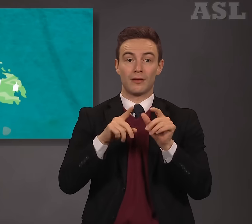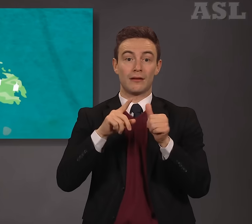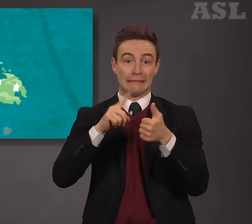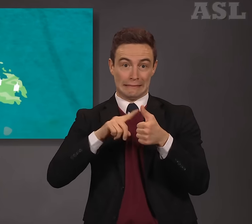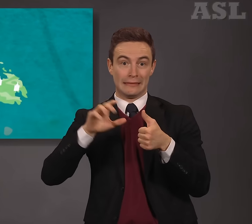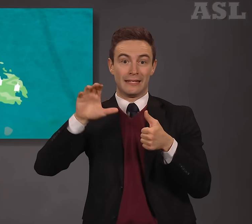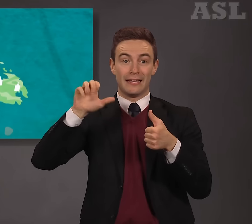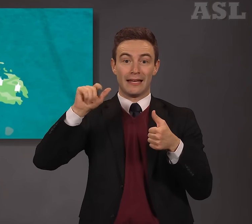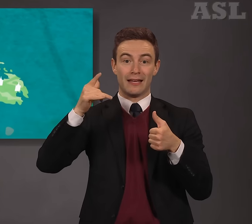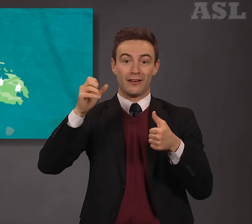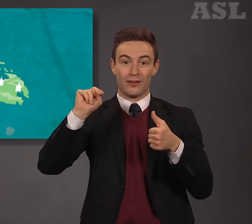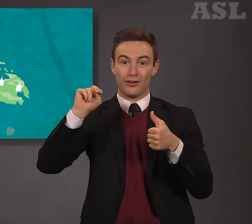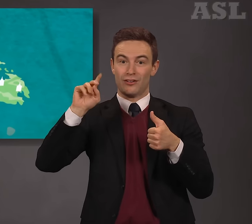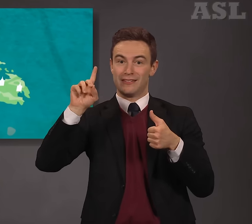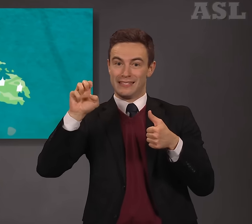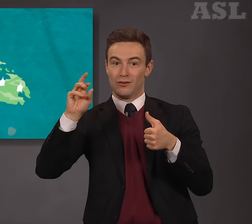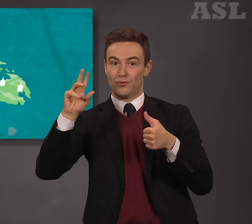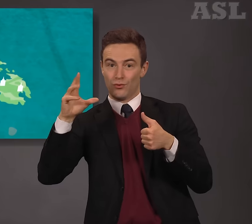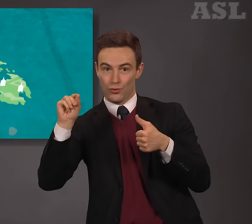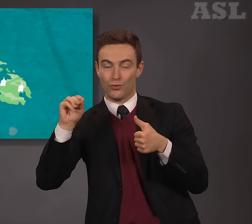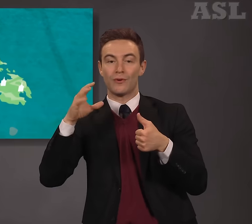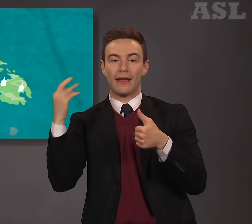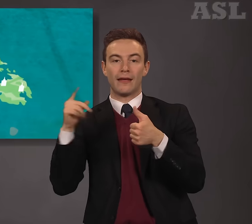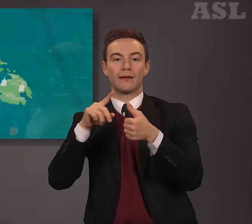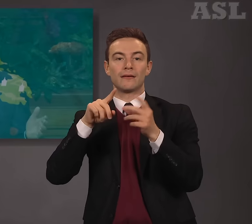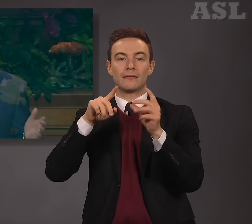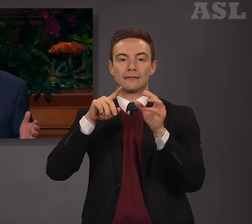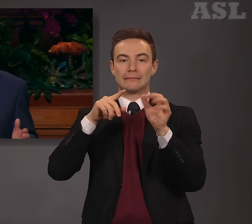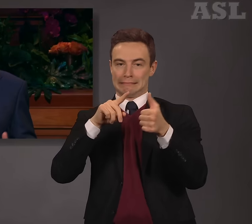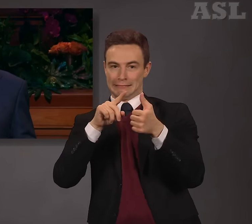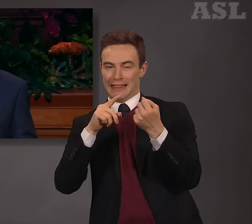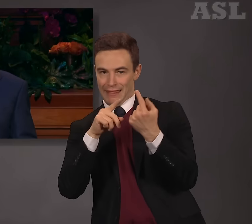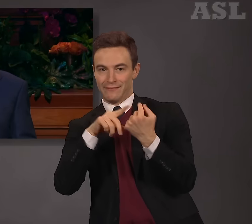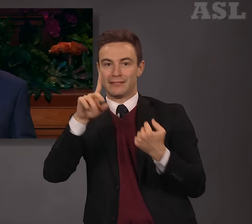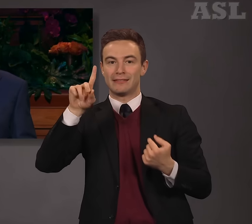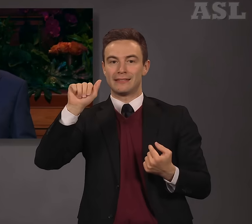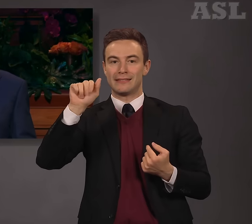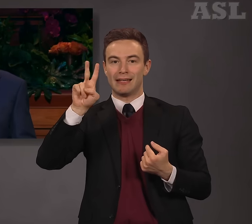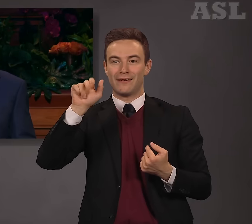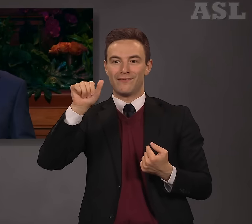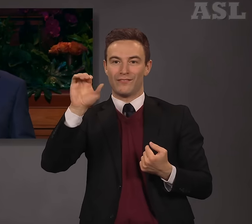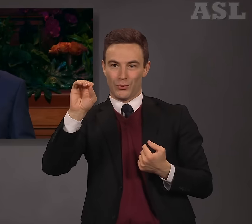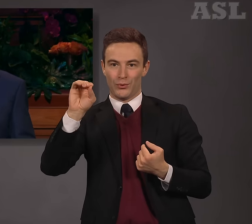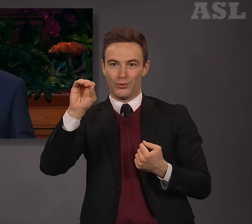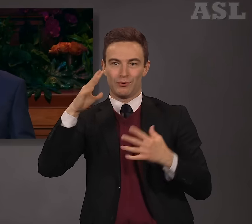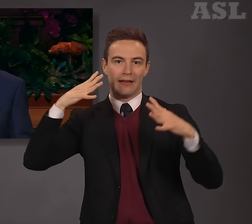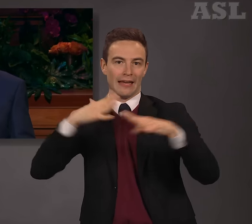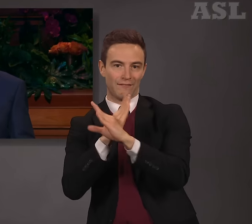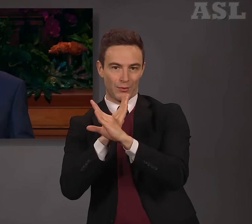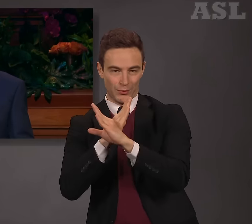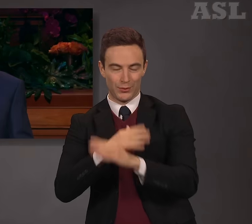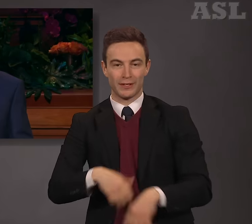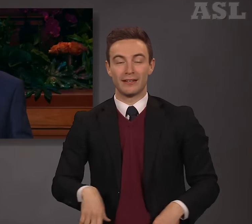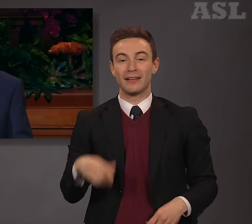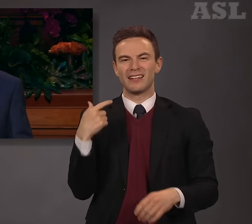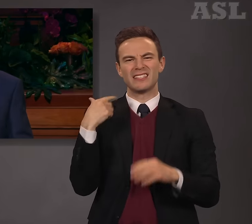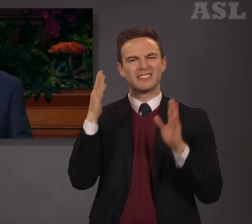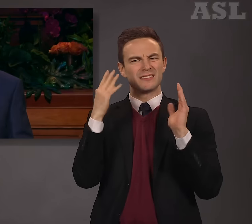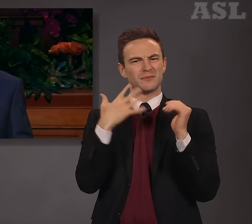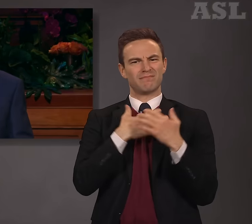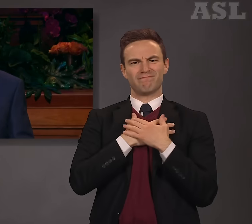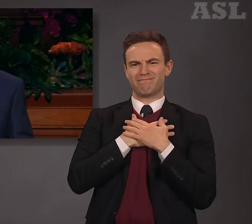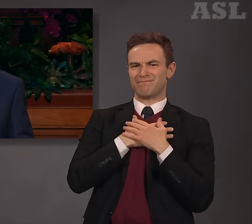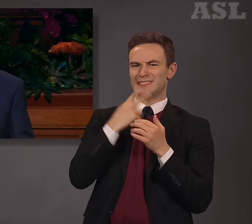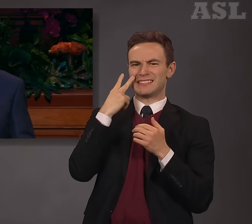Oro, and Davao. It is breathtaking to see the wondrous works of God.